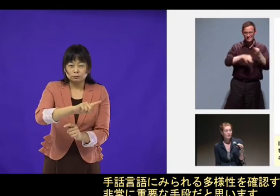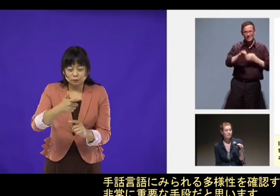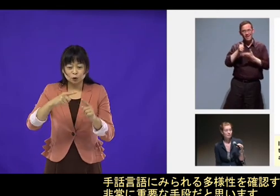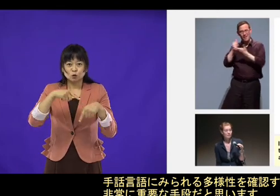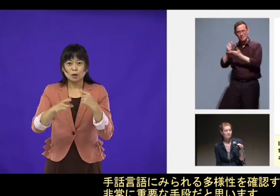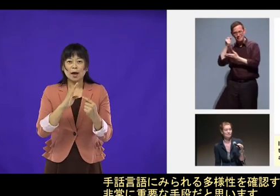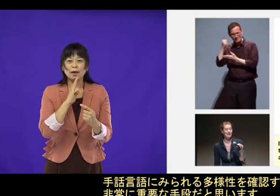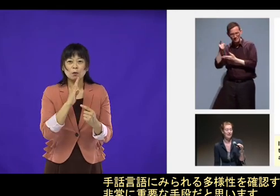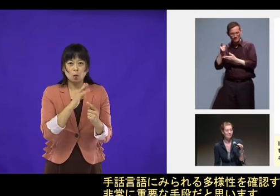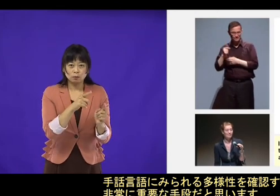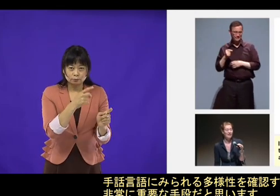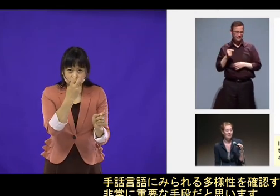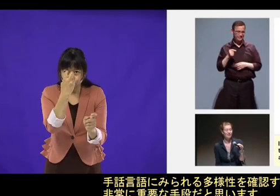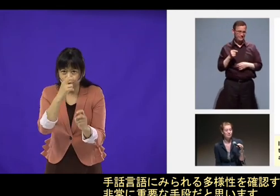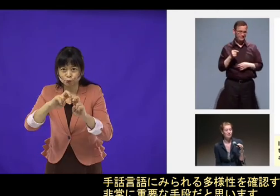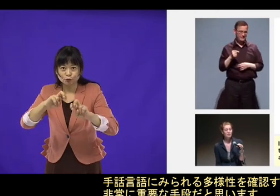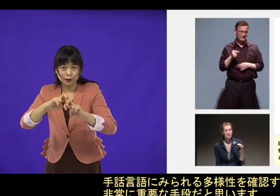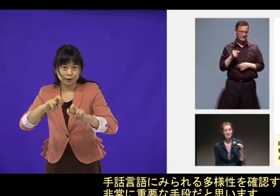true